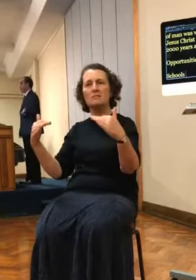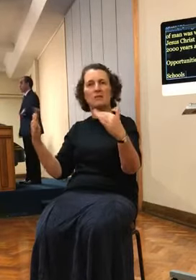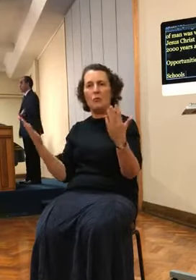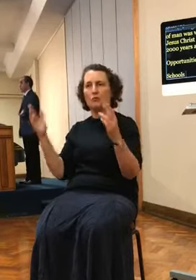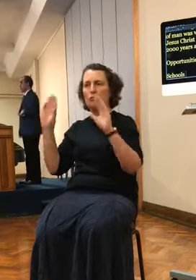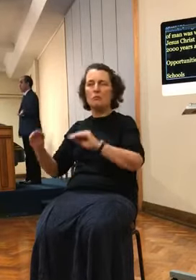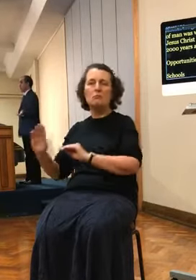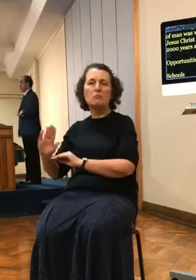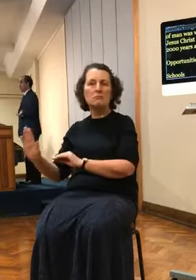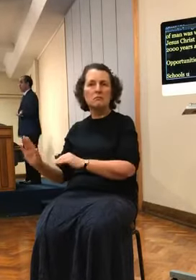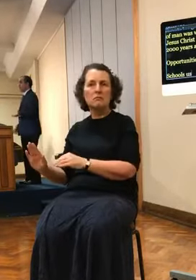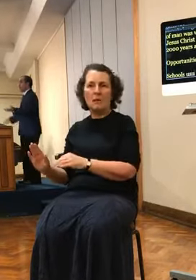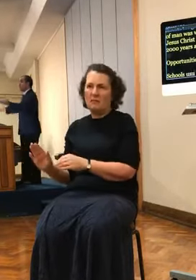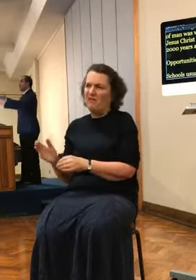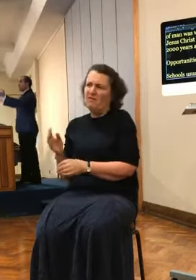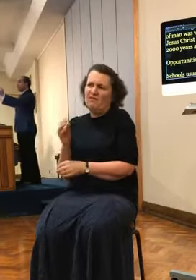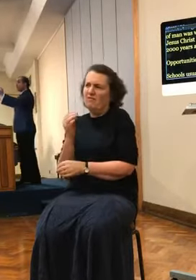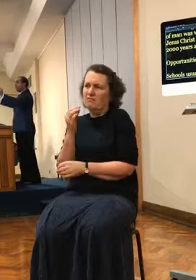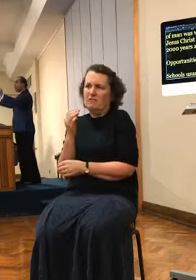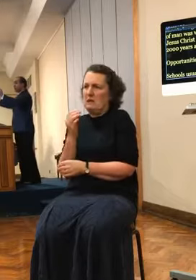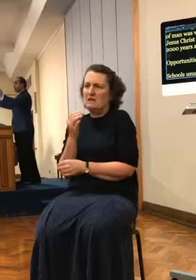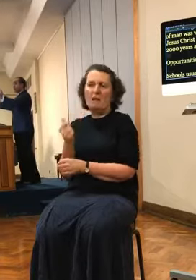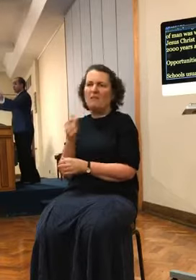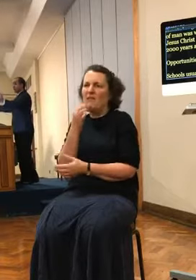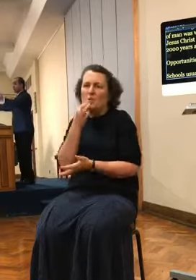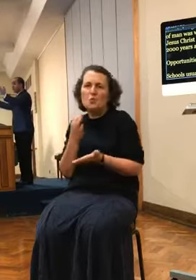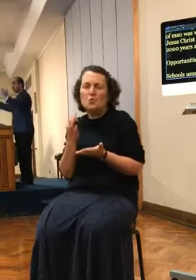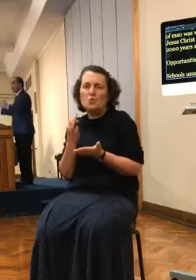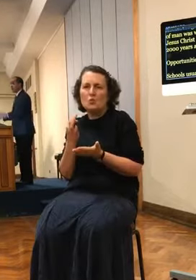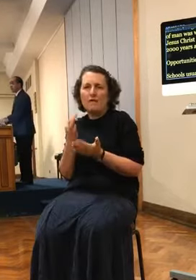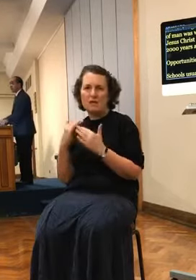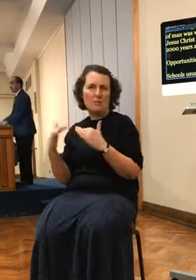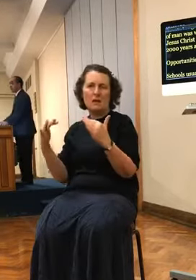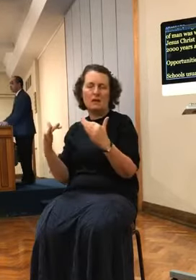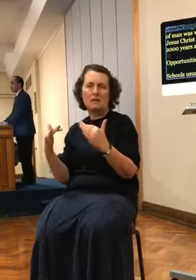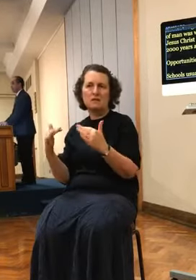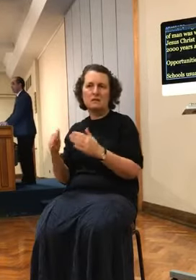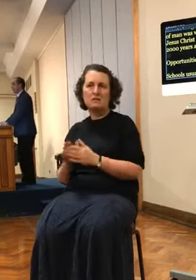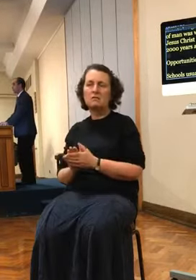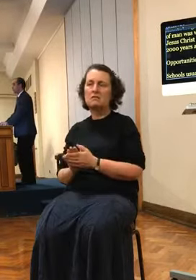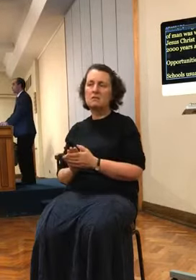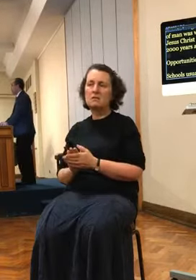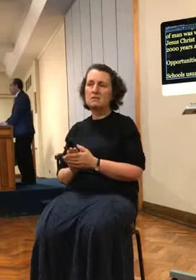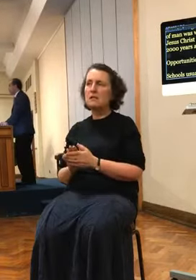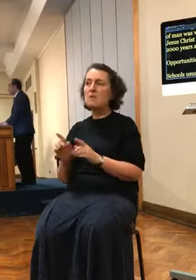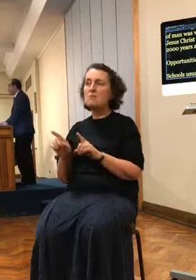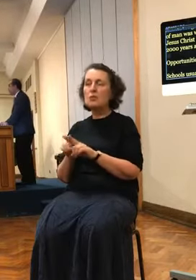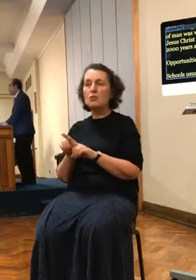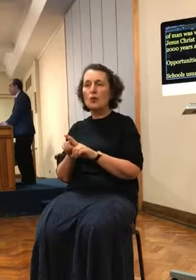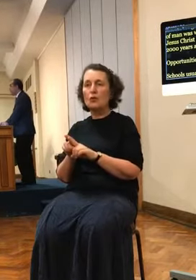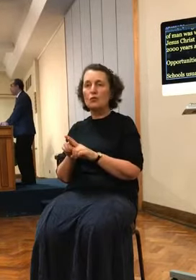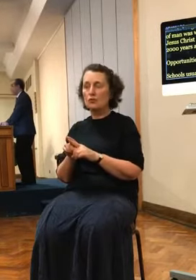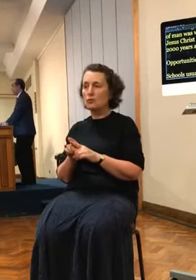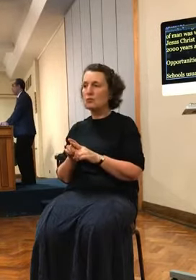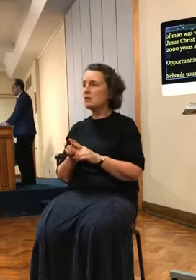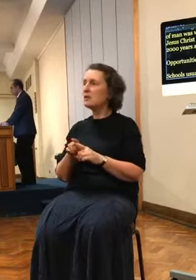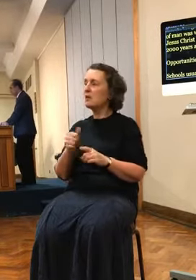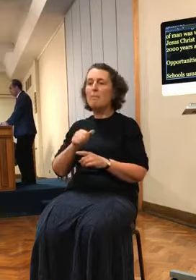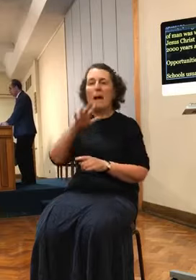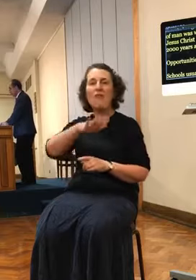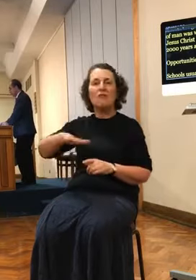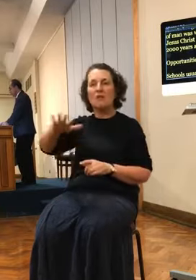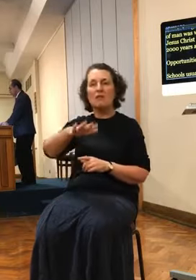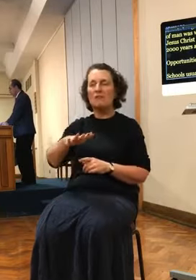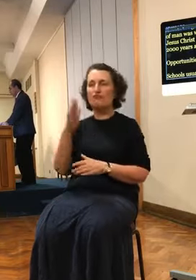exceptions. Open air preaching is forbidden in so many places. So the days are evil. We